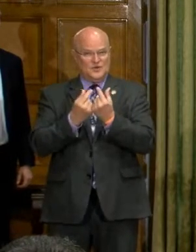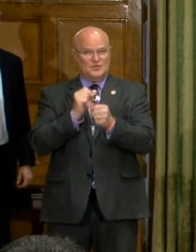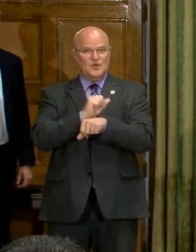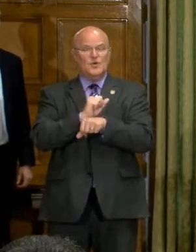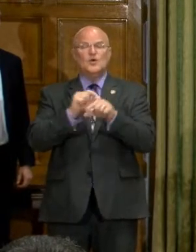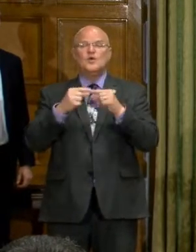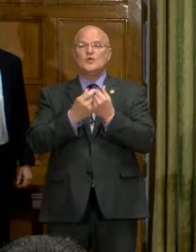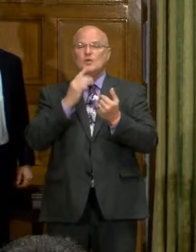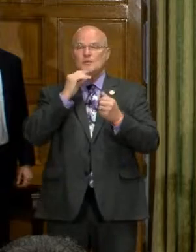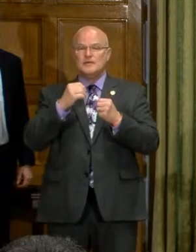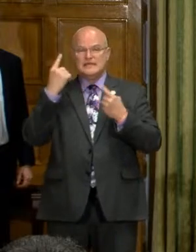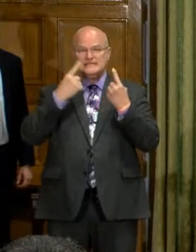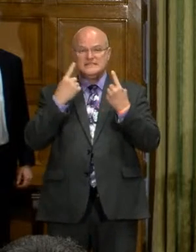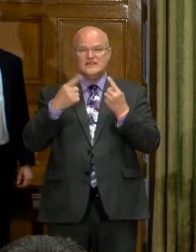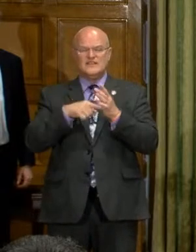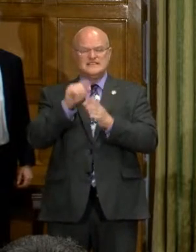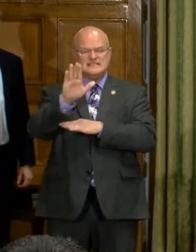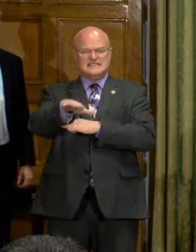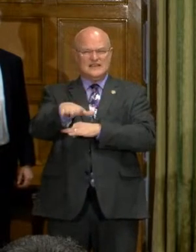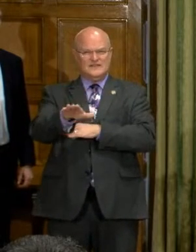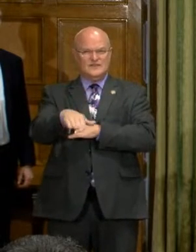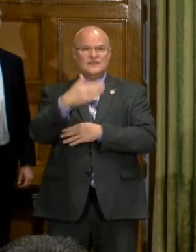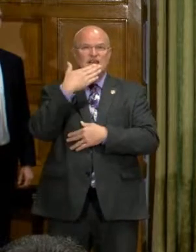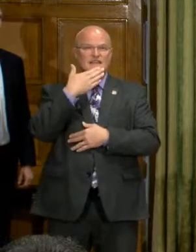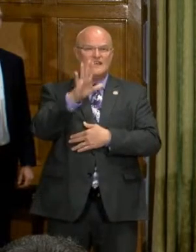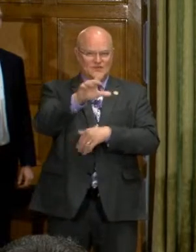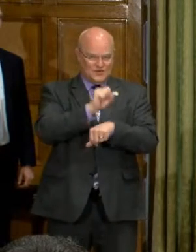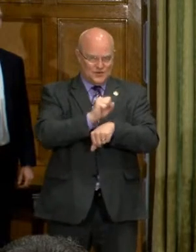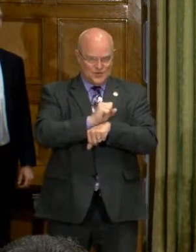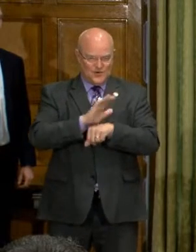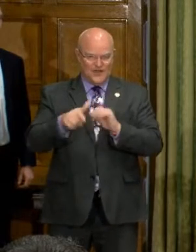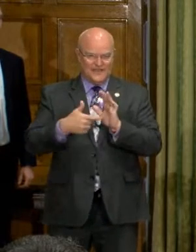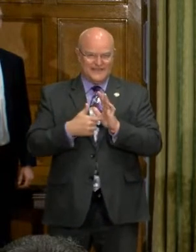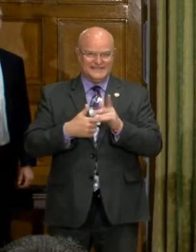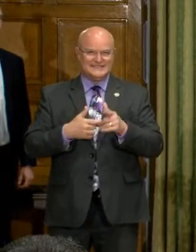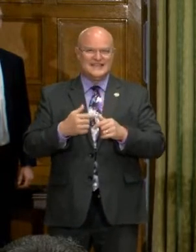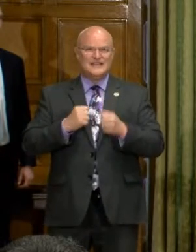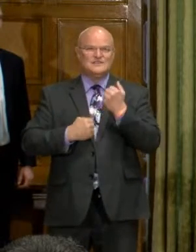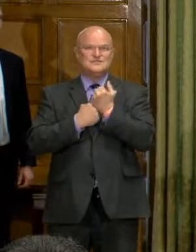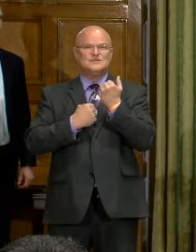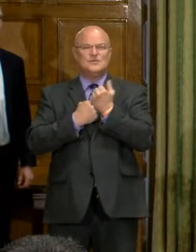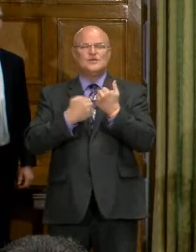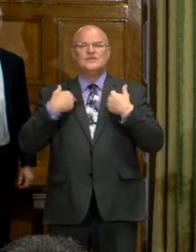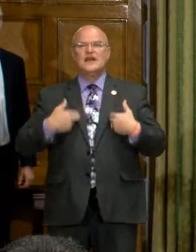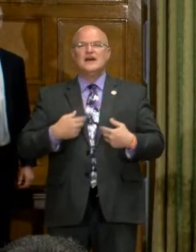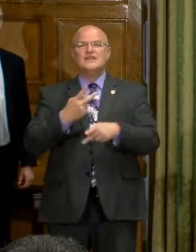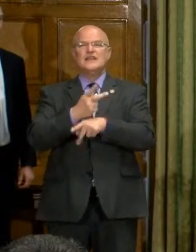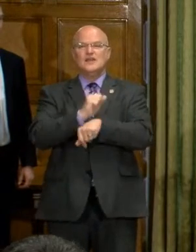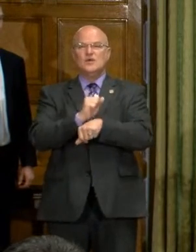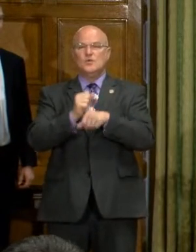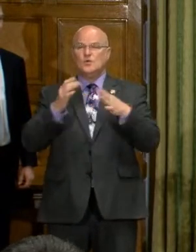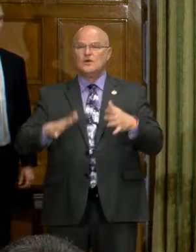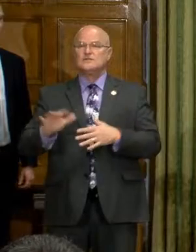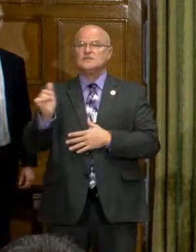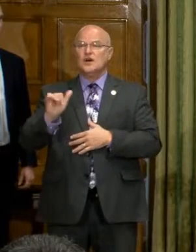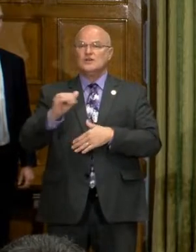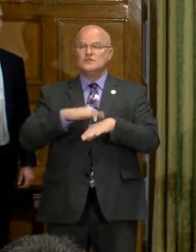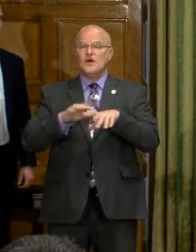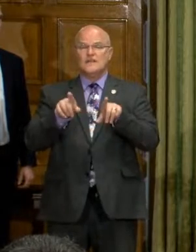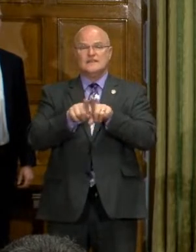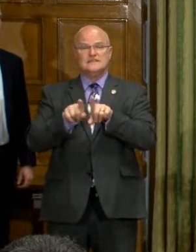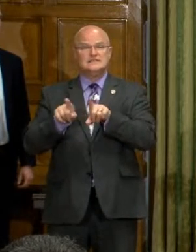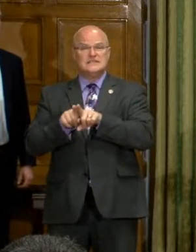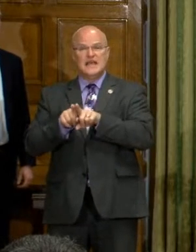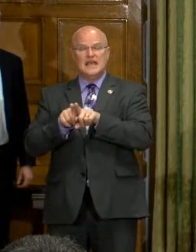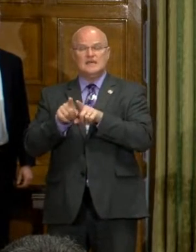the working group that will be considering this later today. Thank you for your work on that and your support of our healthcare workers. And also on that